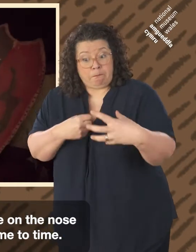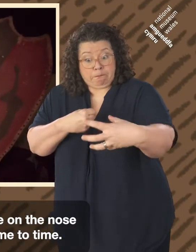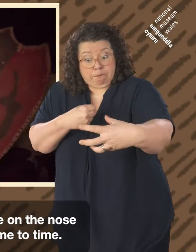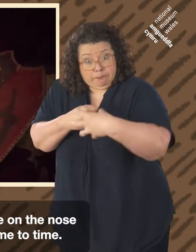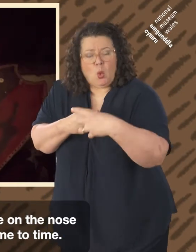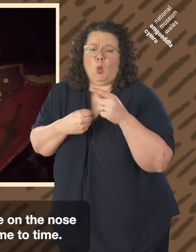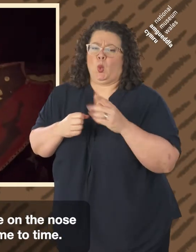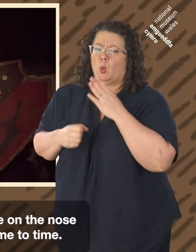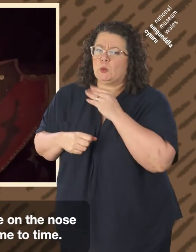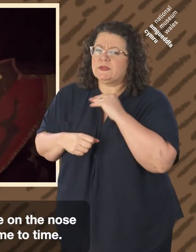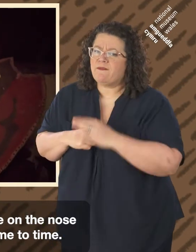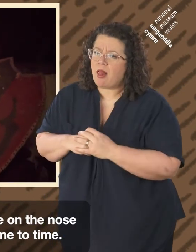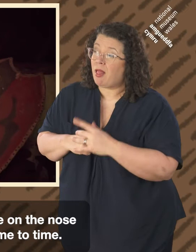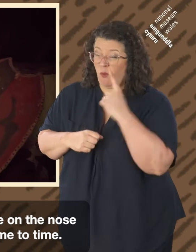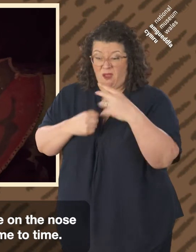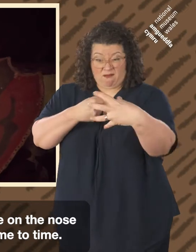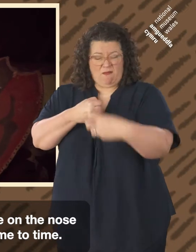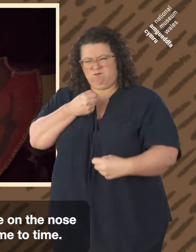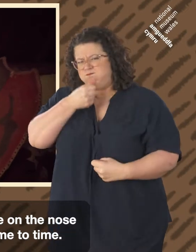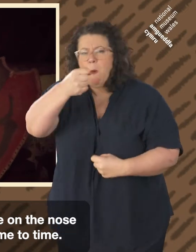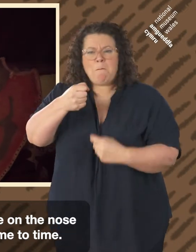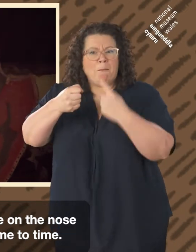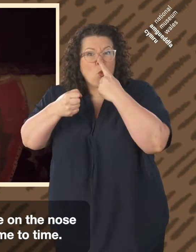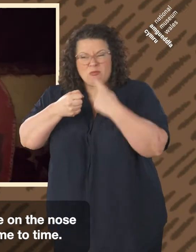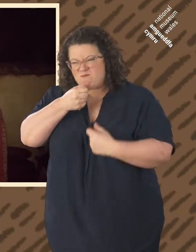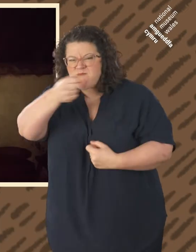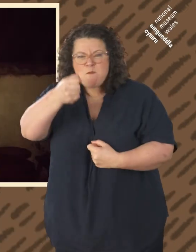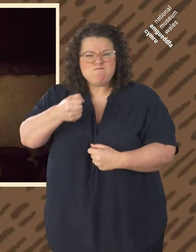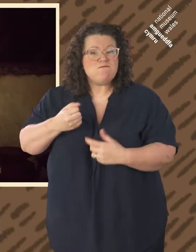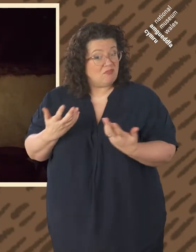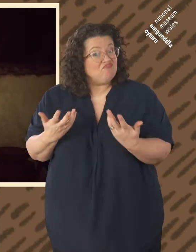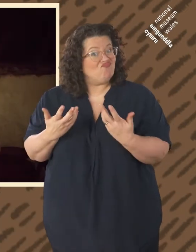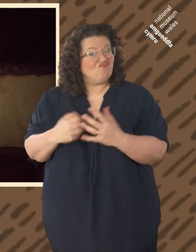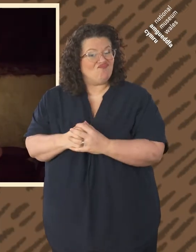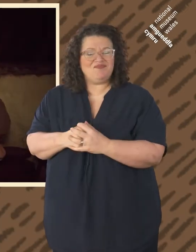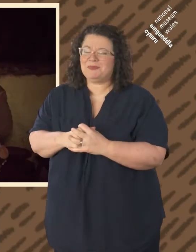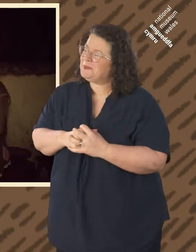also bop people on the nose with it as well from time to time. Now,